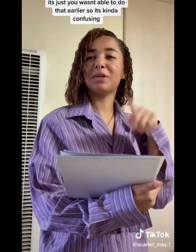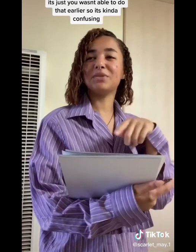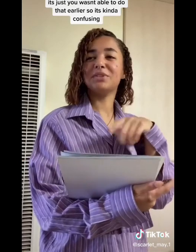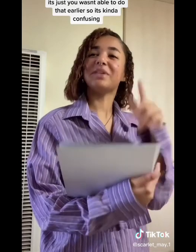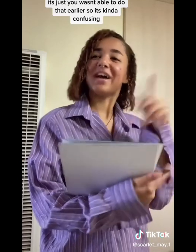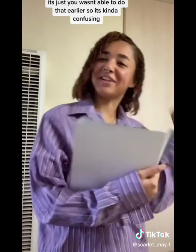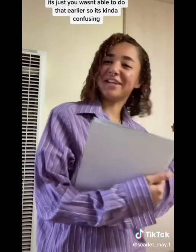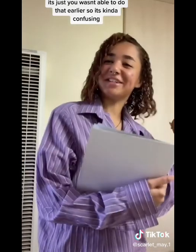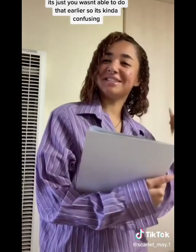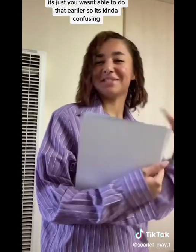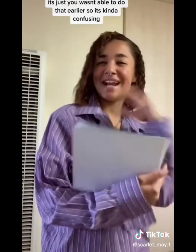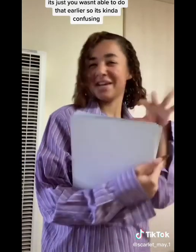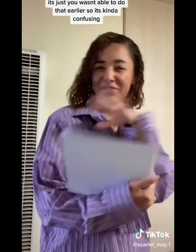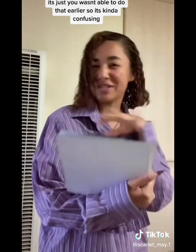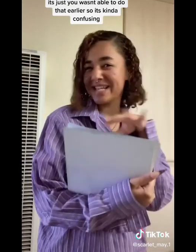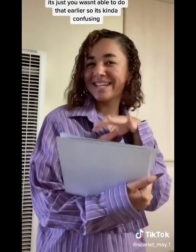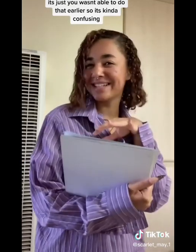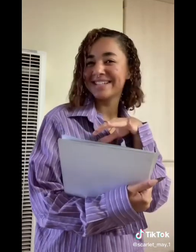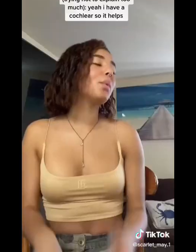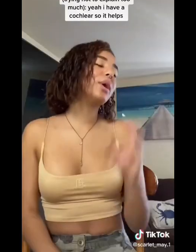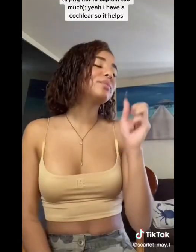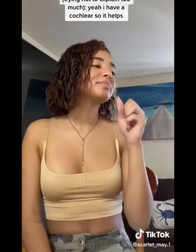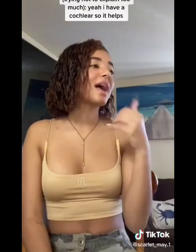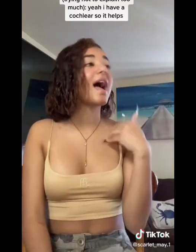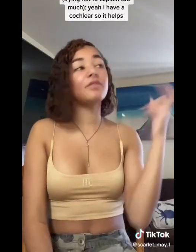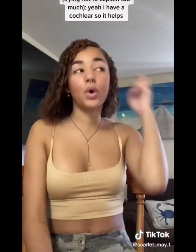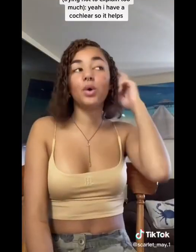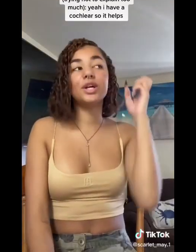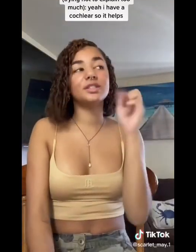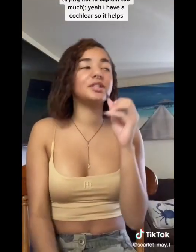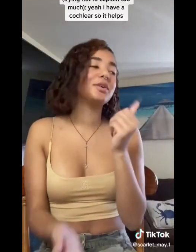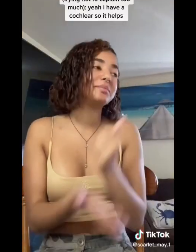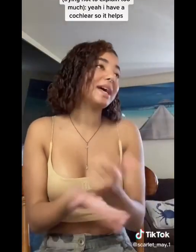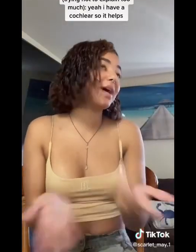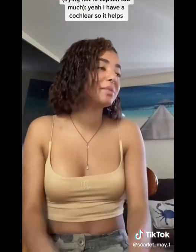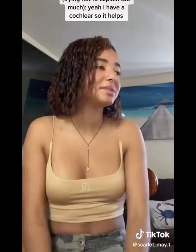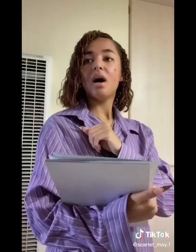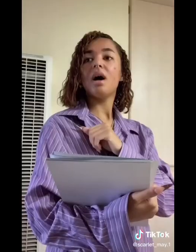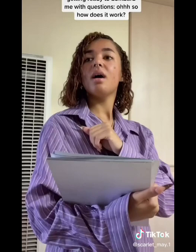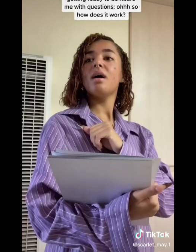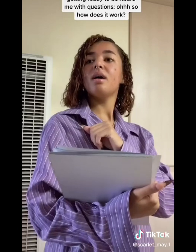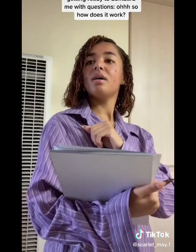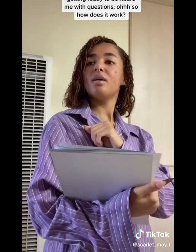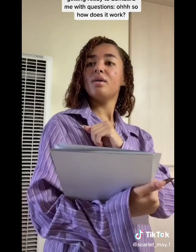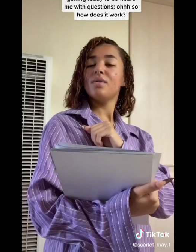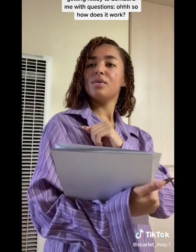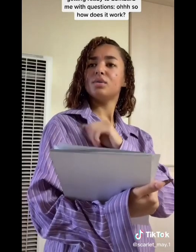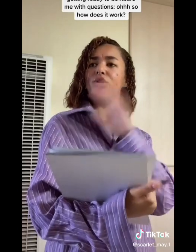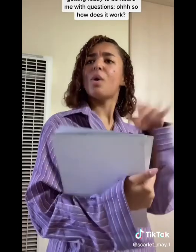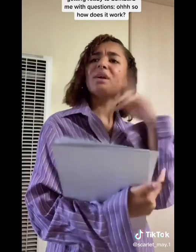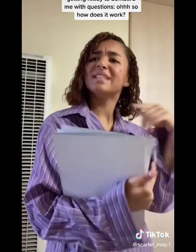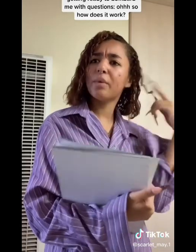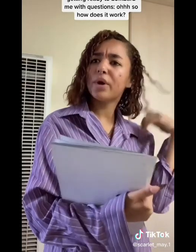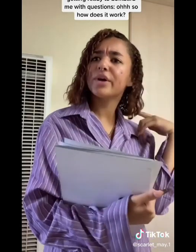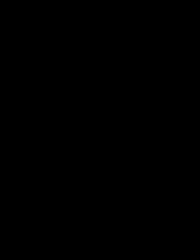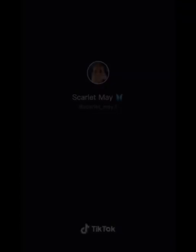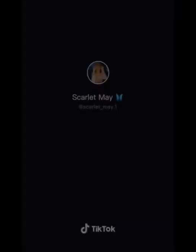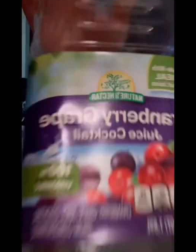that earlier, so it's kind of confusing. Well, I have a cochlear, so it helps. Oh, so how does that work?